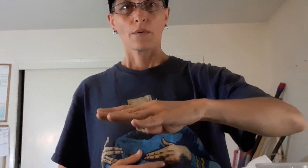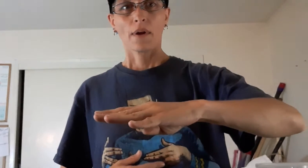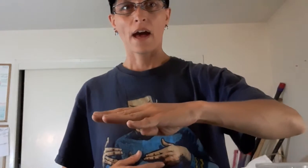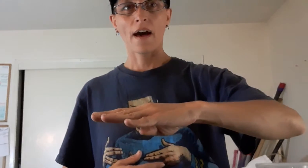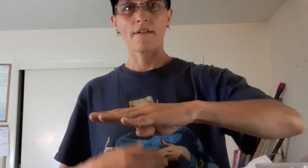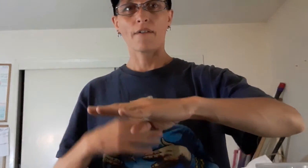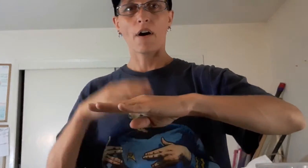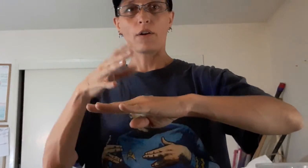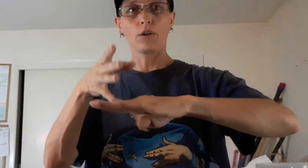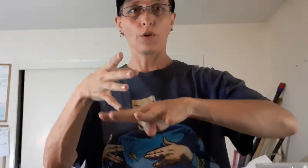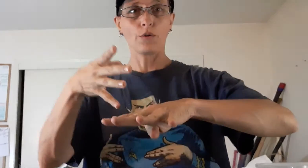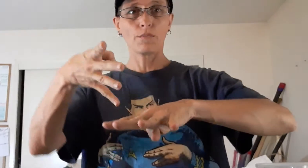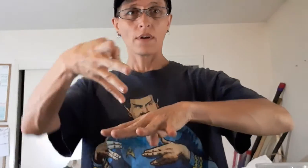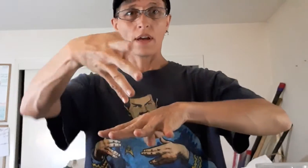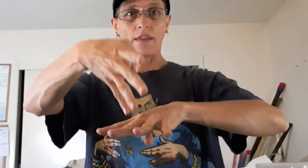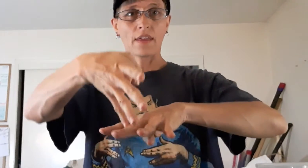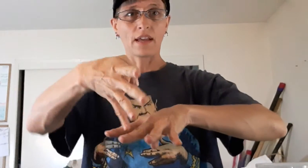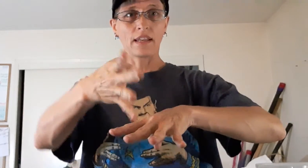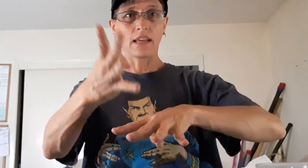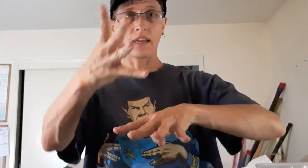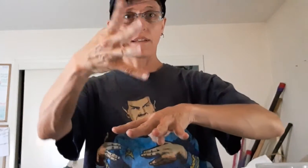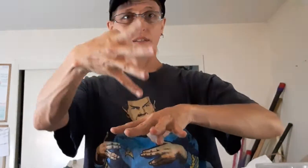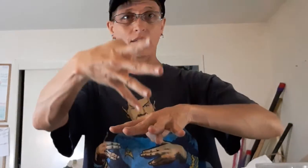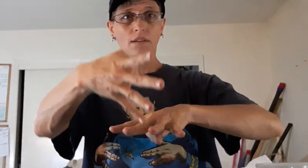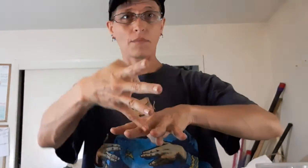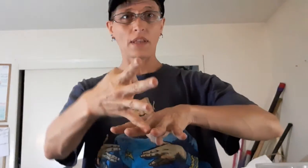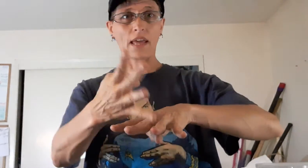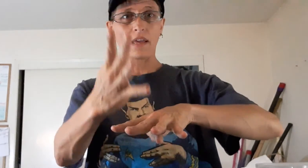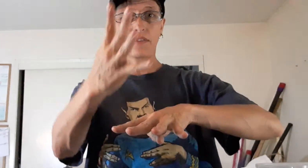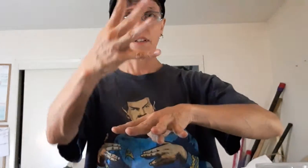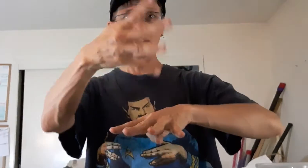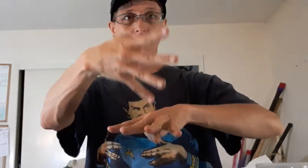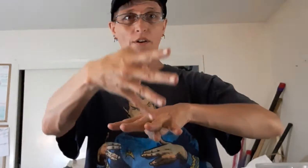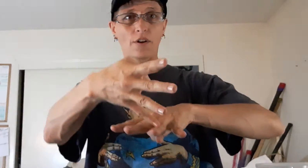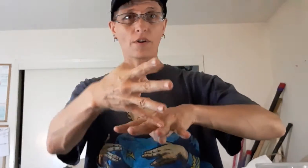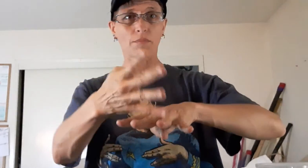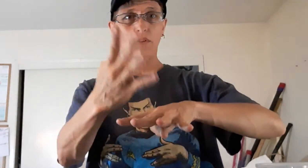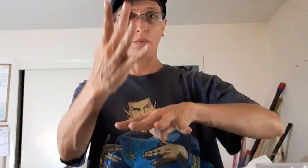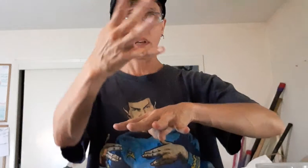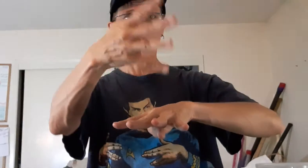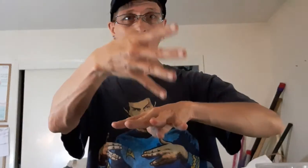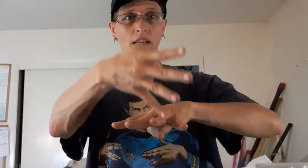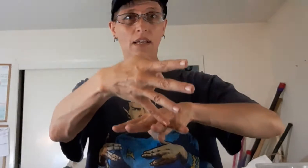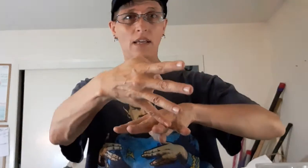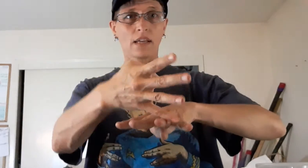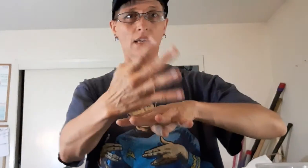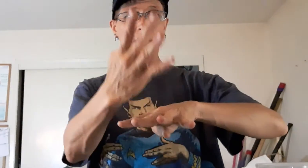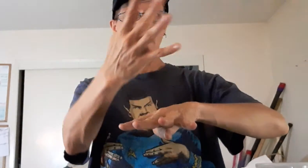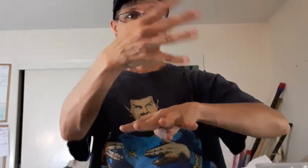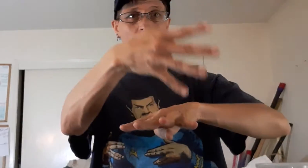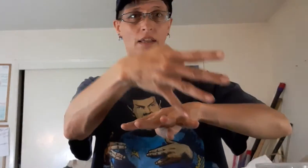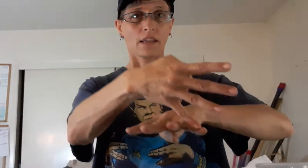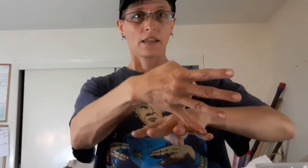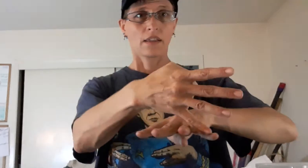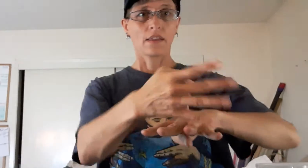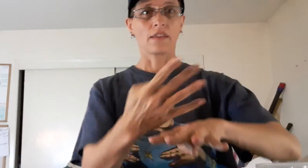we have our loom, and the idea is to simulate the shuttle going between the